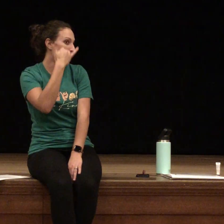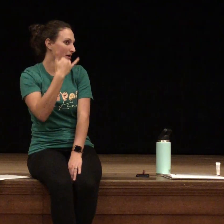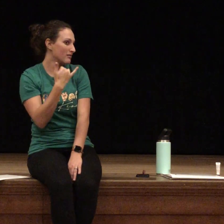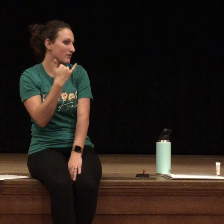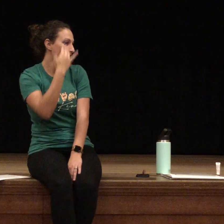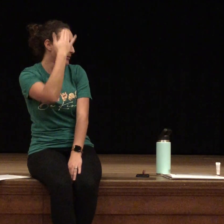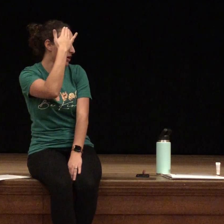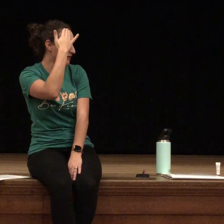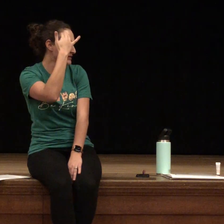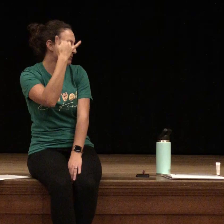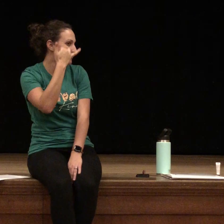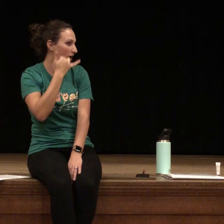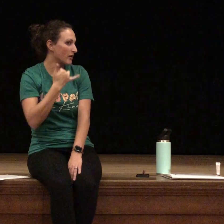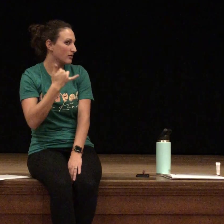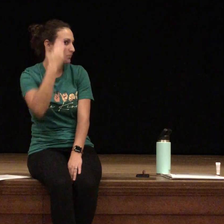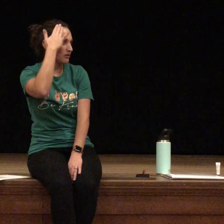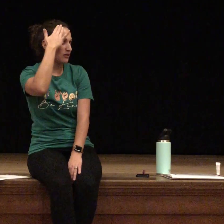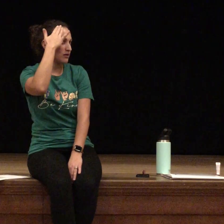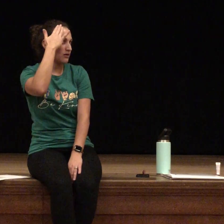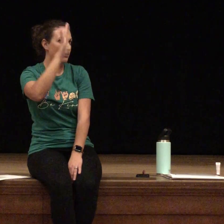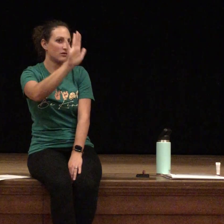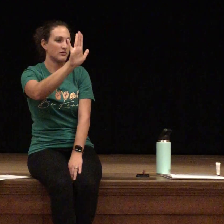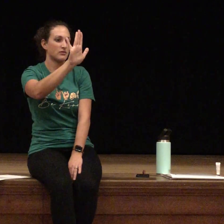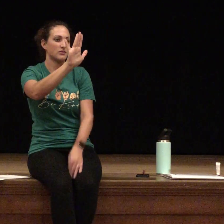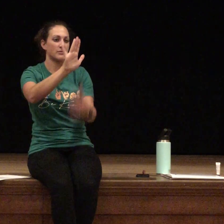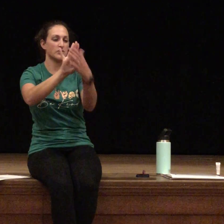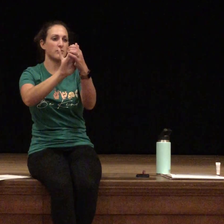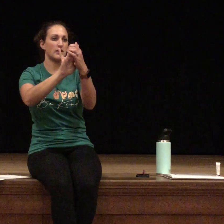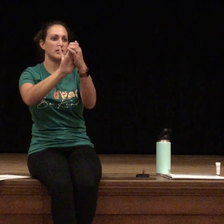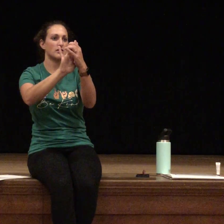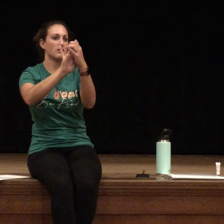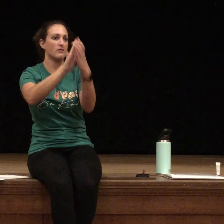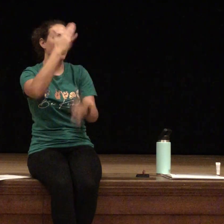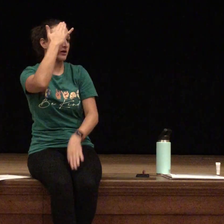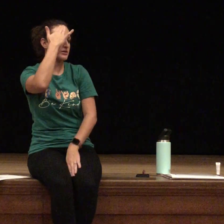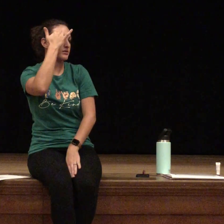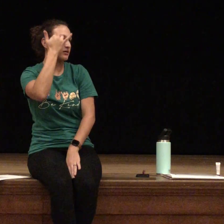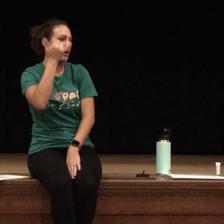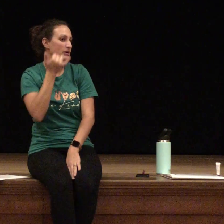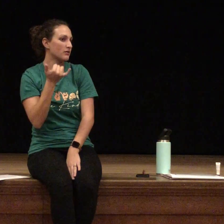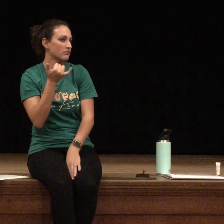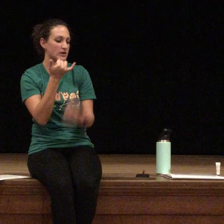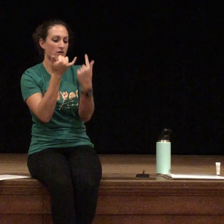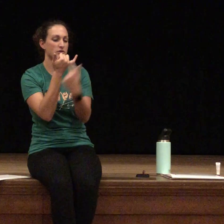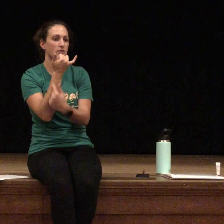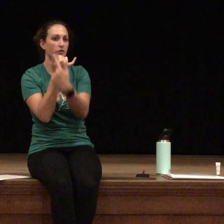Y coming off the top of your head. Yep, so it's going to be these fingers coming down for that